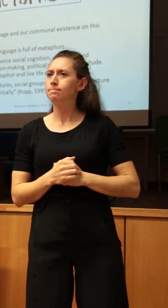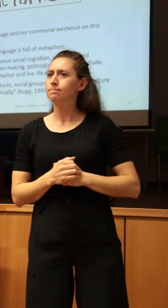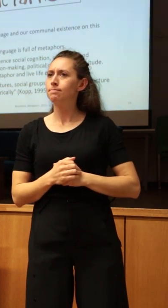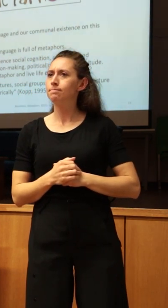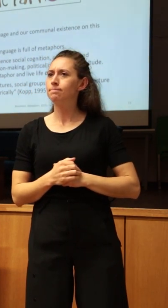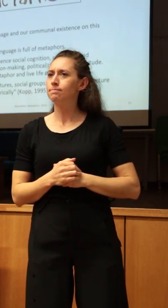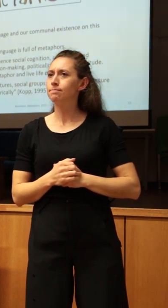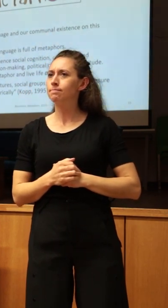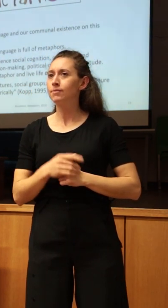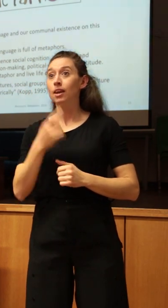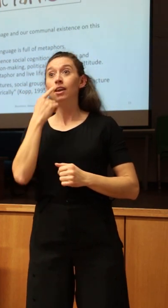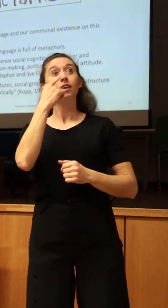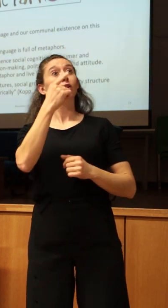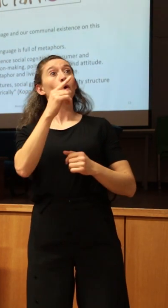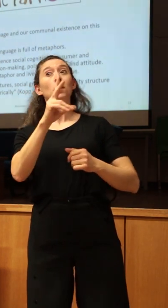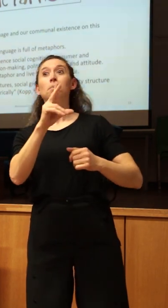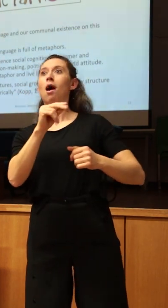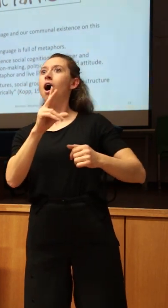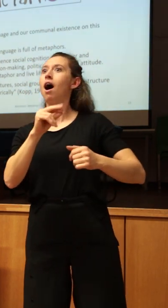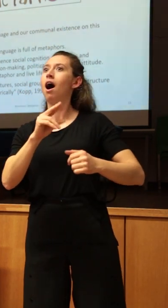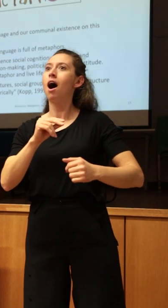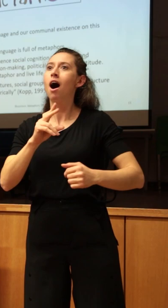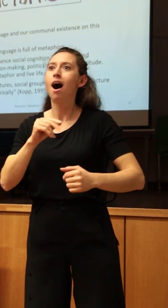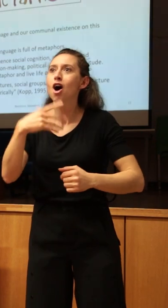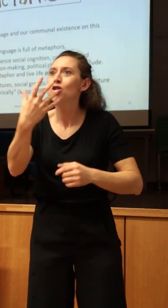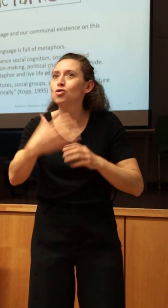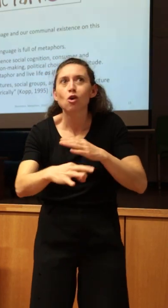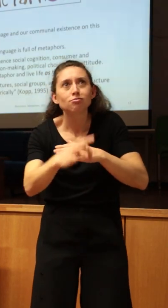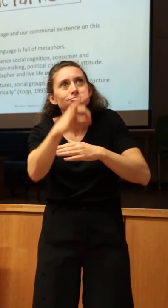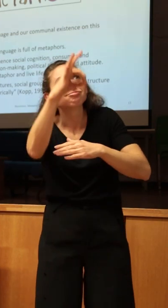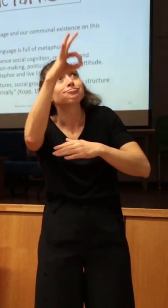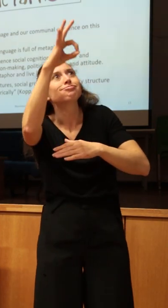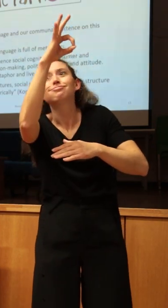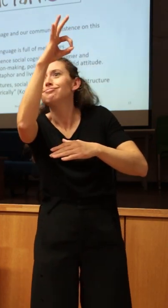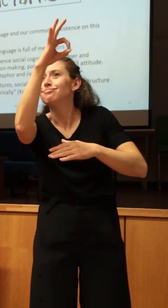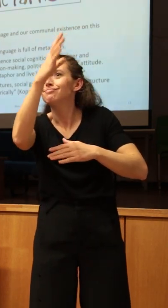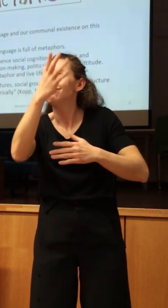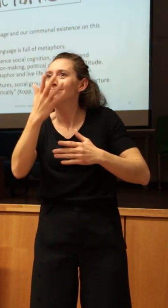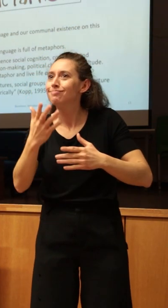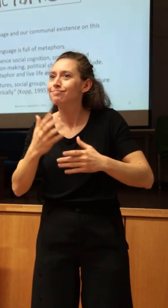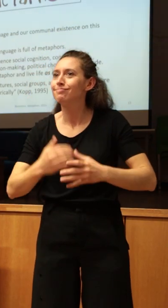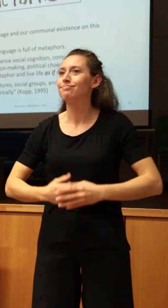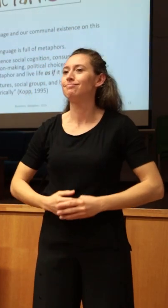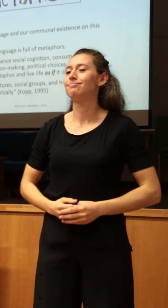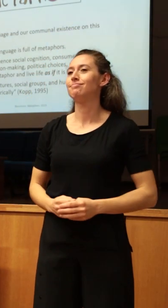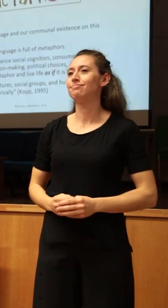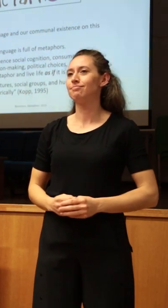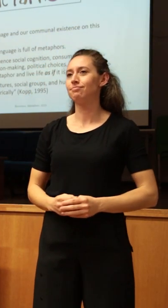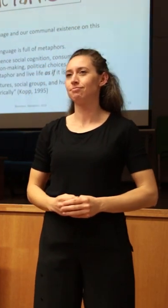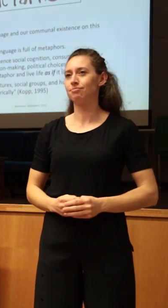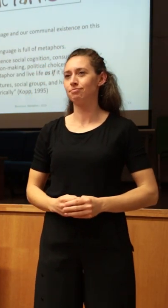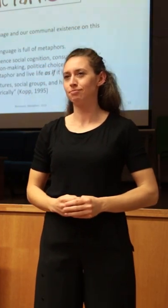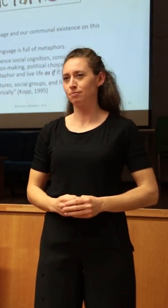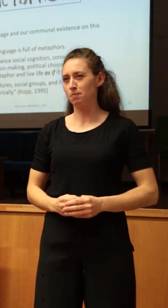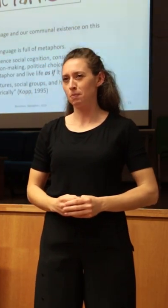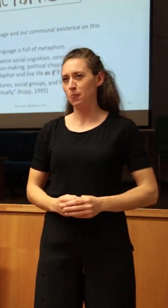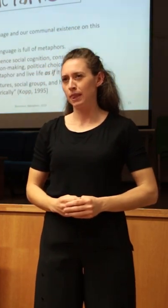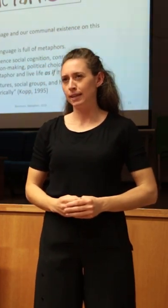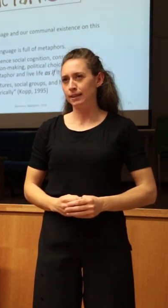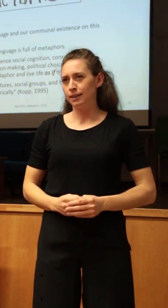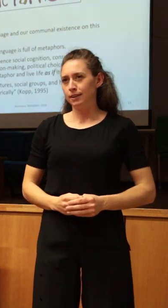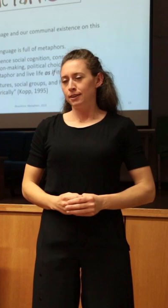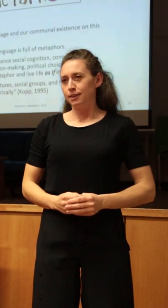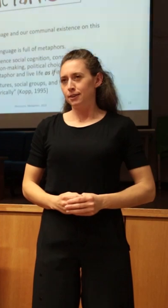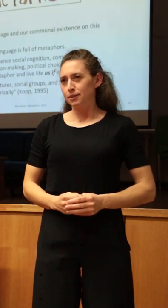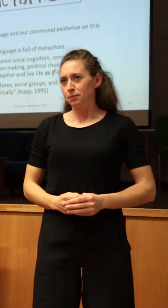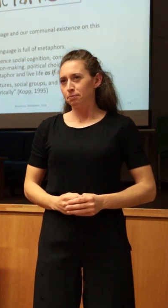is coming up. Y dijo algo así como, wow, el sol está saliendo. And I think that person was also madly in love because you need to be in